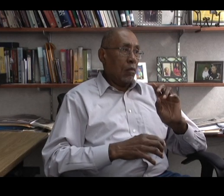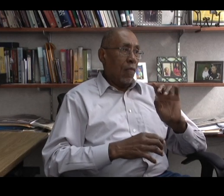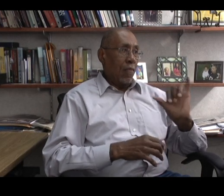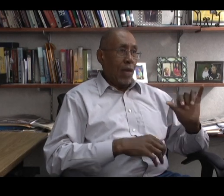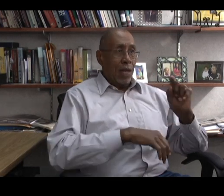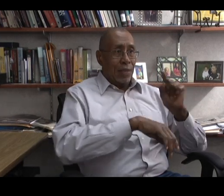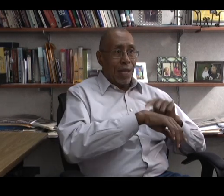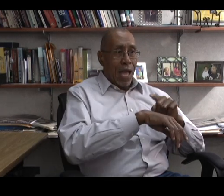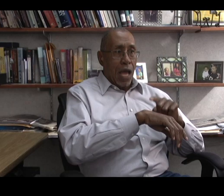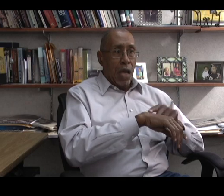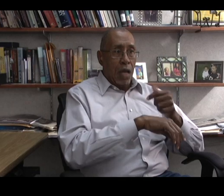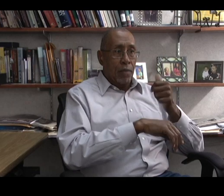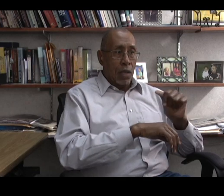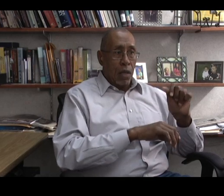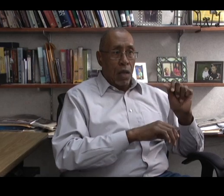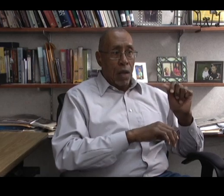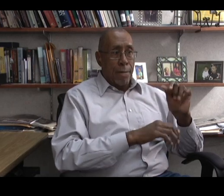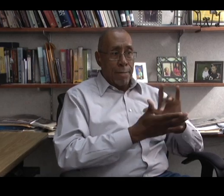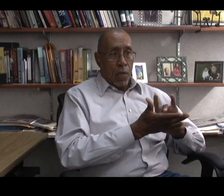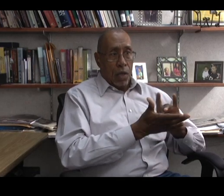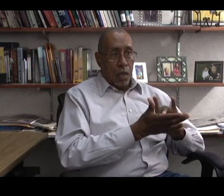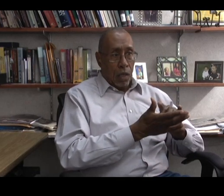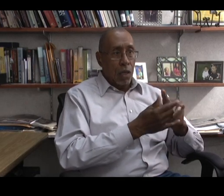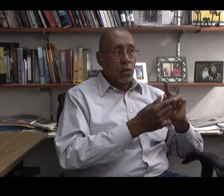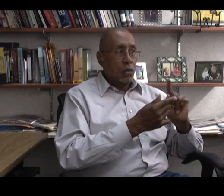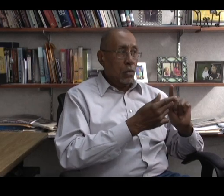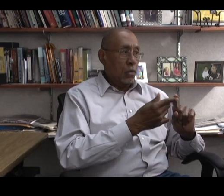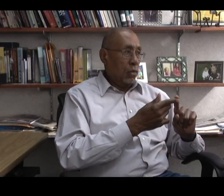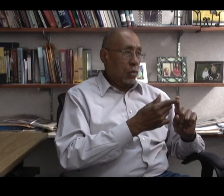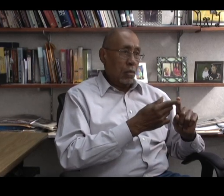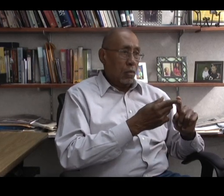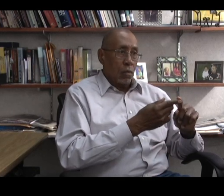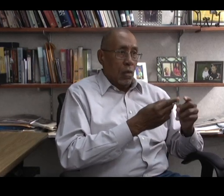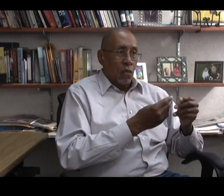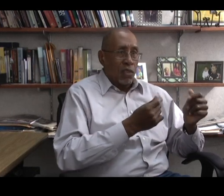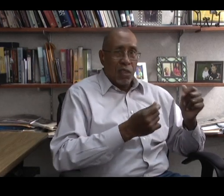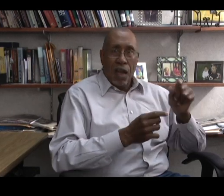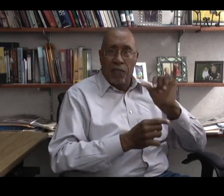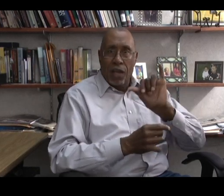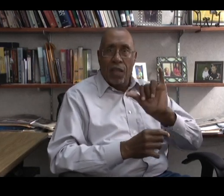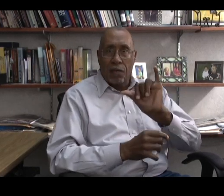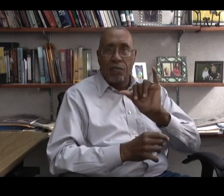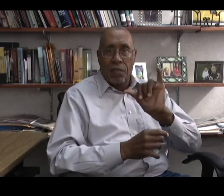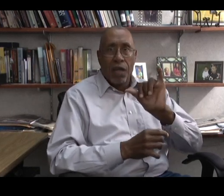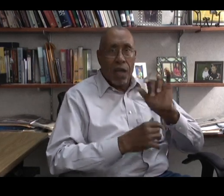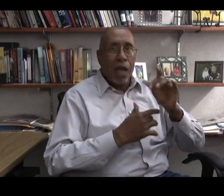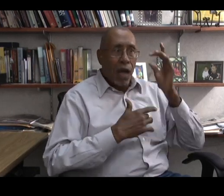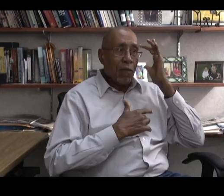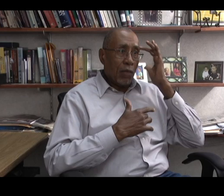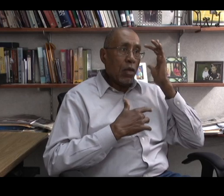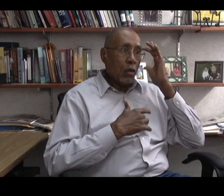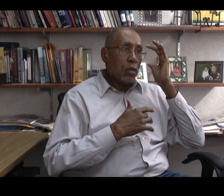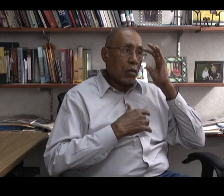age. And at that time, the medication to help in the